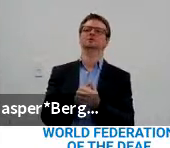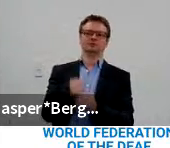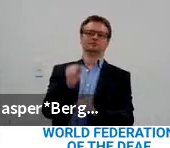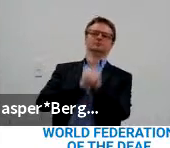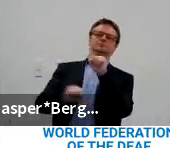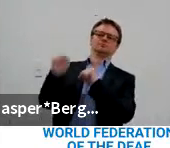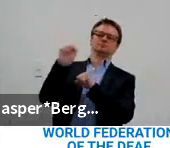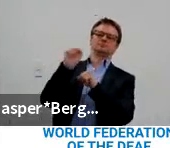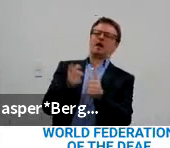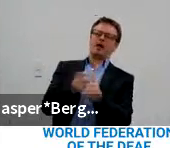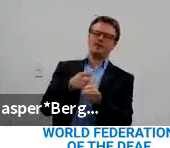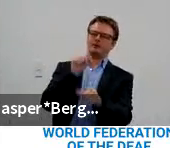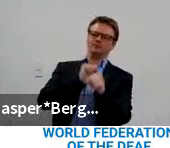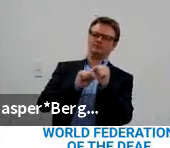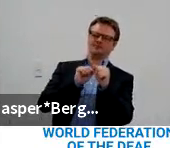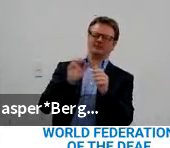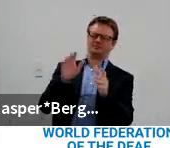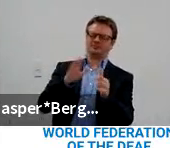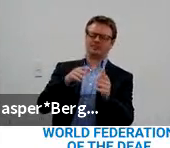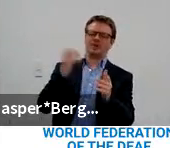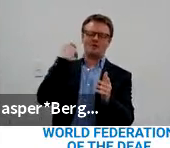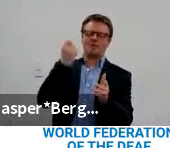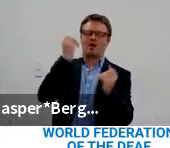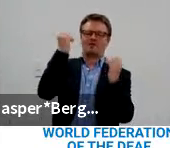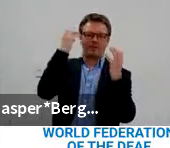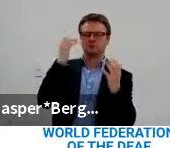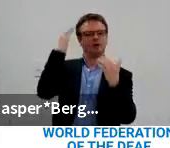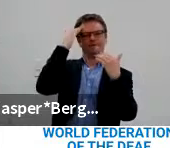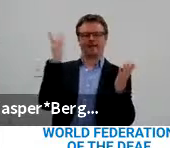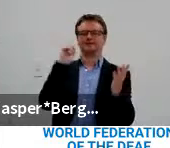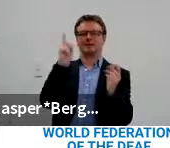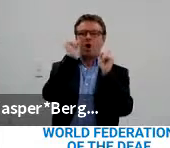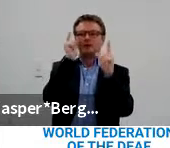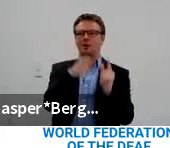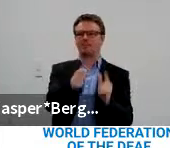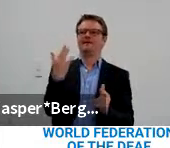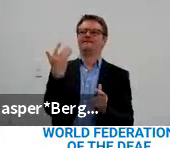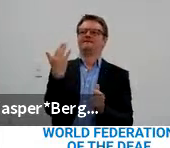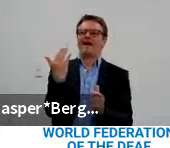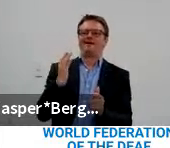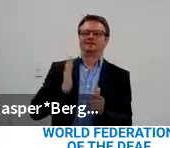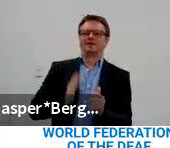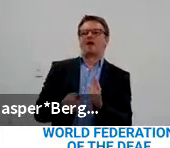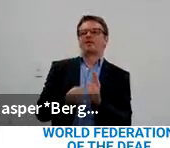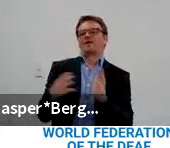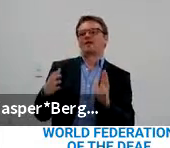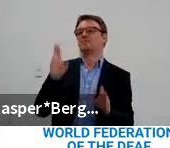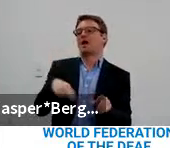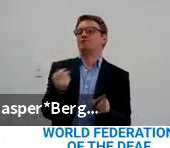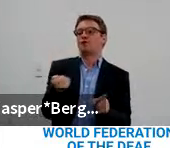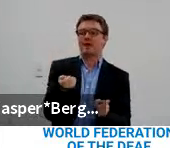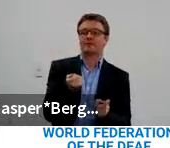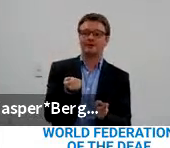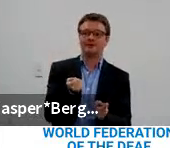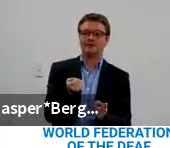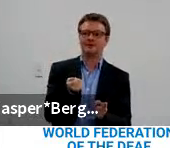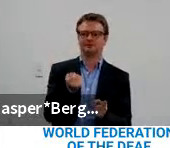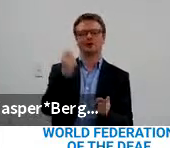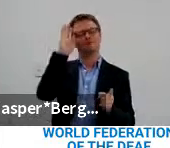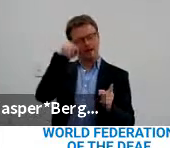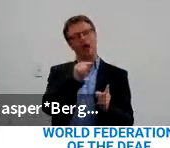hard of hearing really lack those kinds of information about the side effects. And they aren't